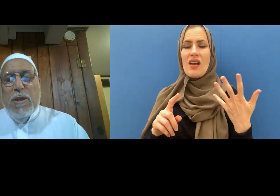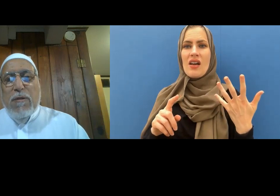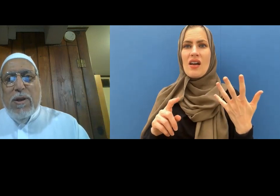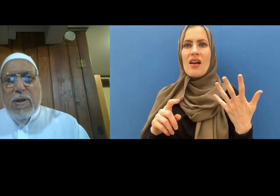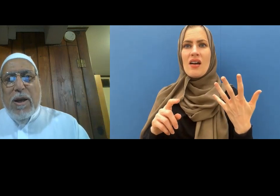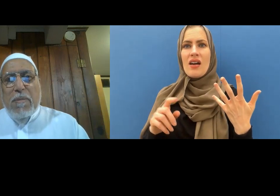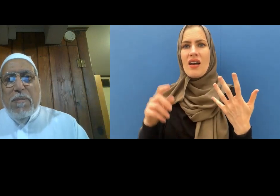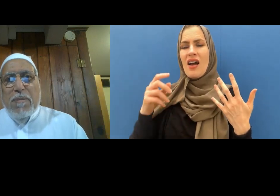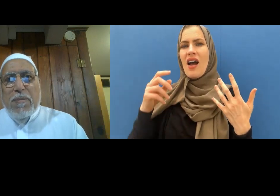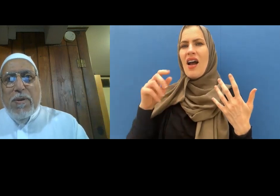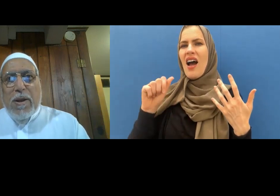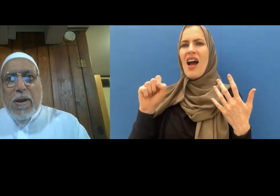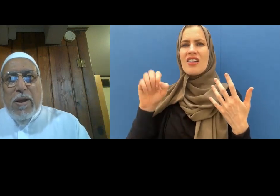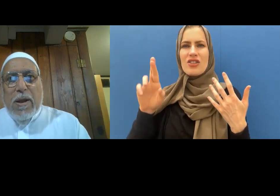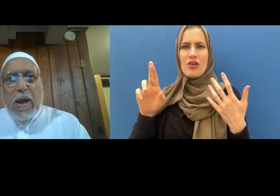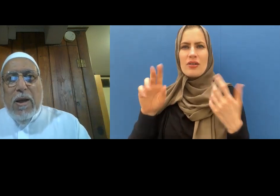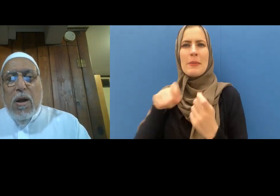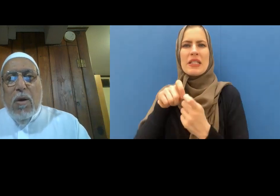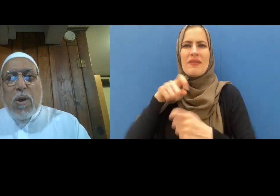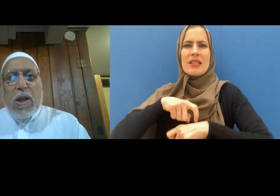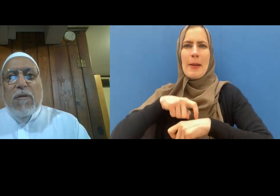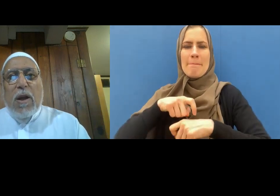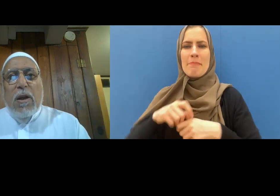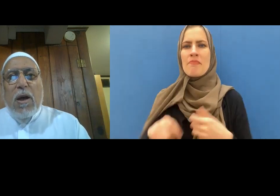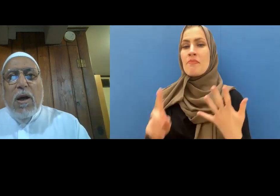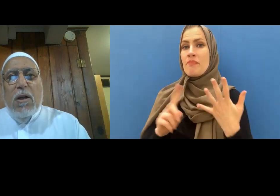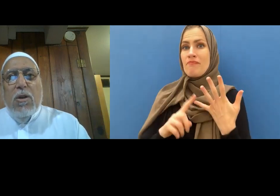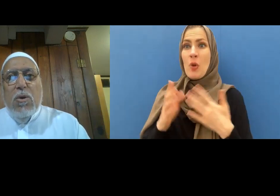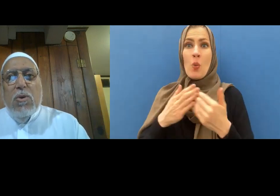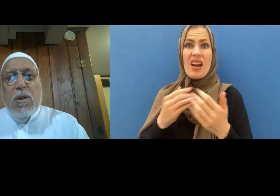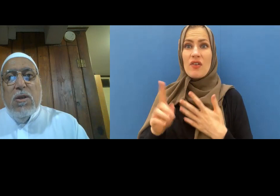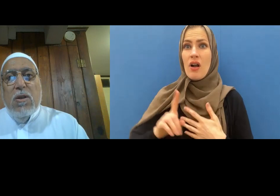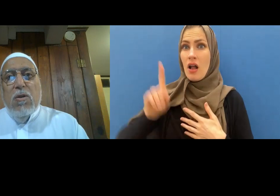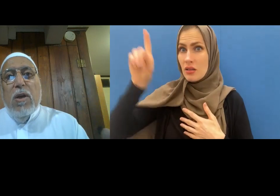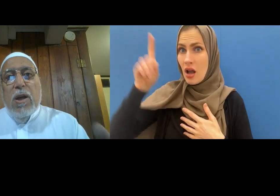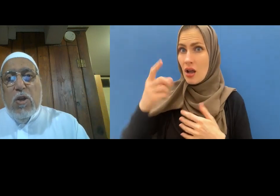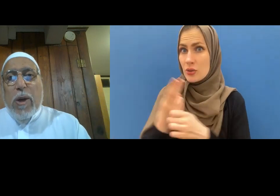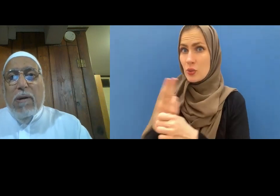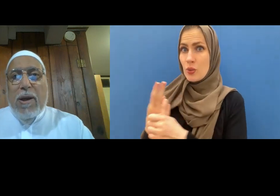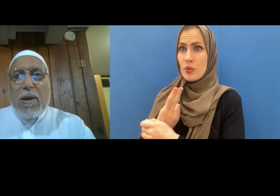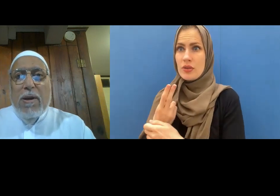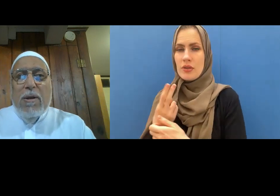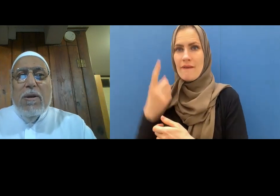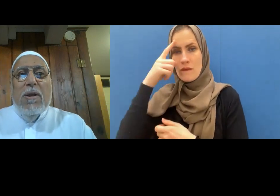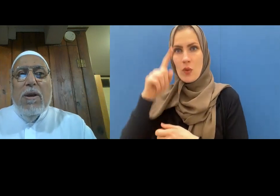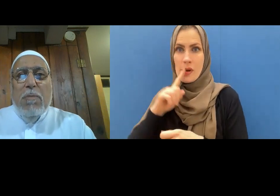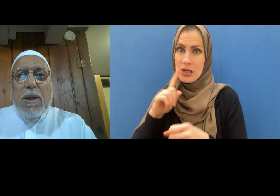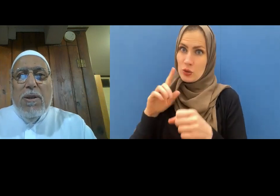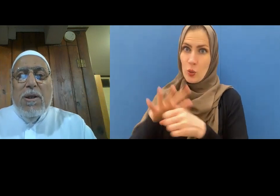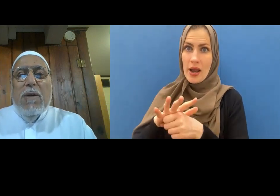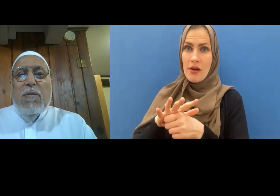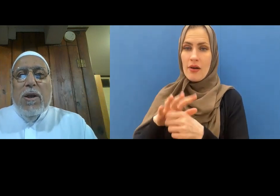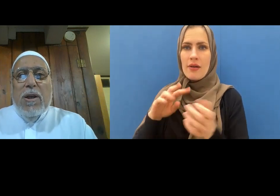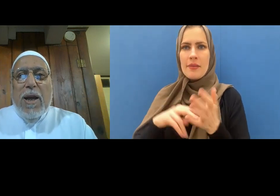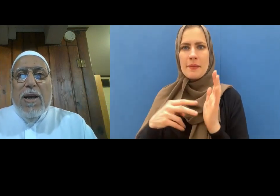a specific time. And whatever Allah uses in swearing, it